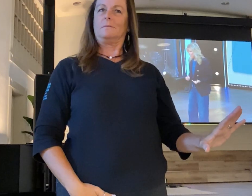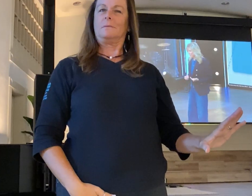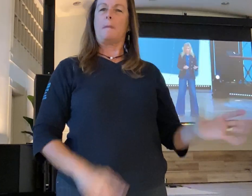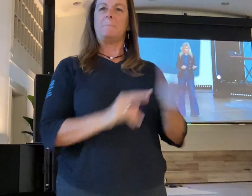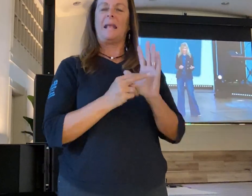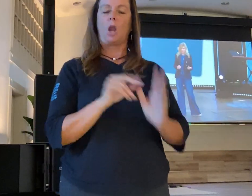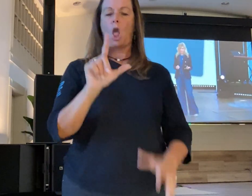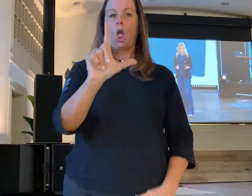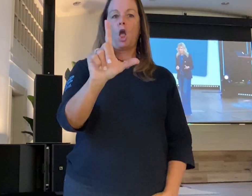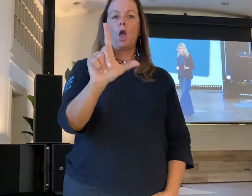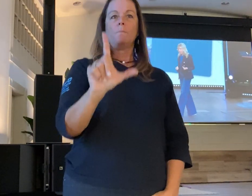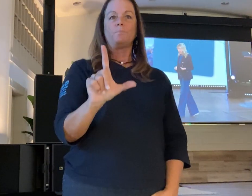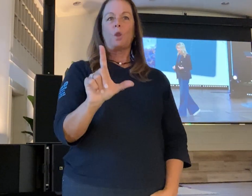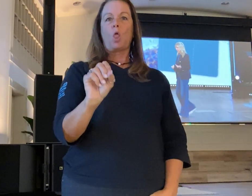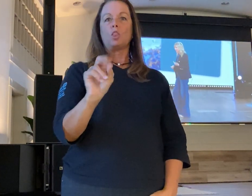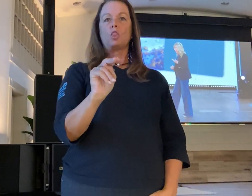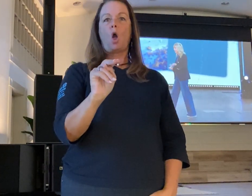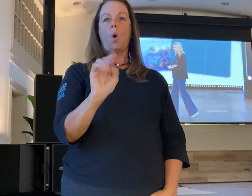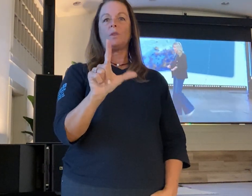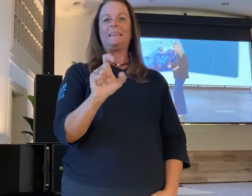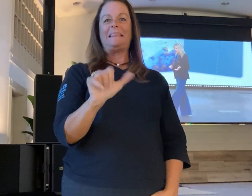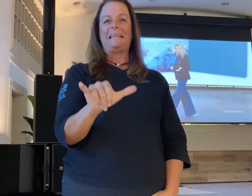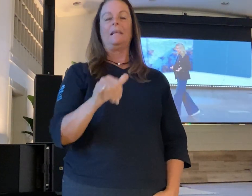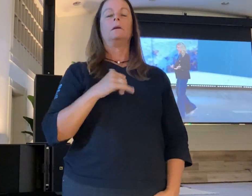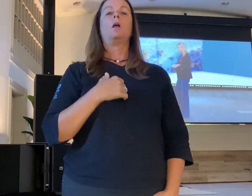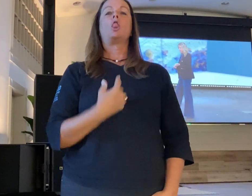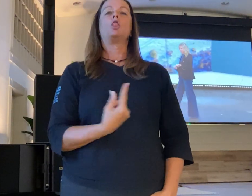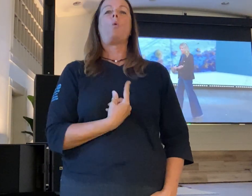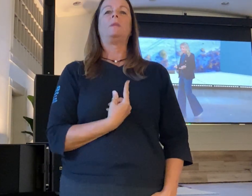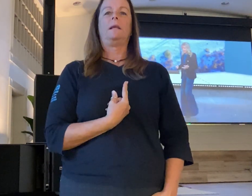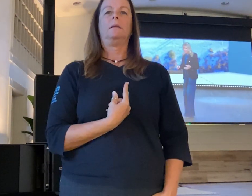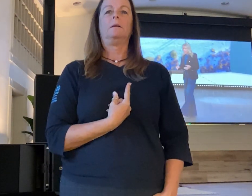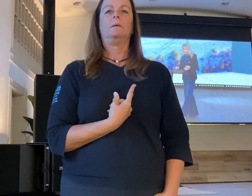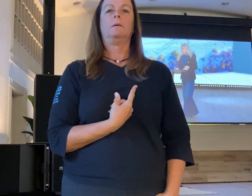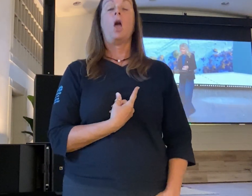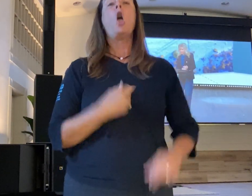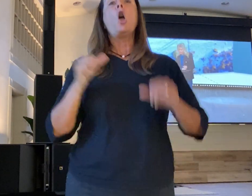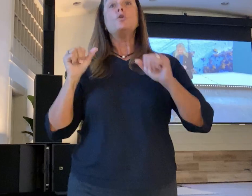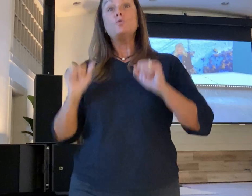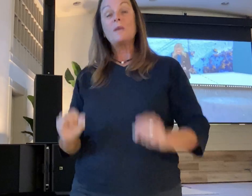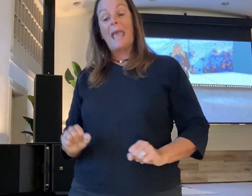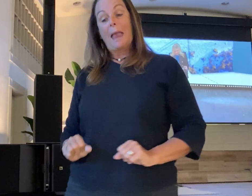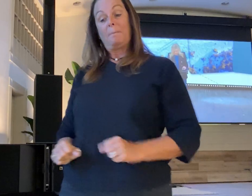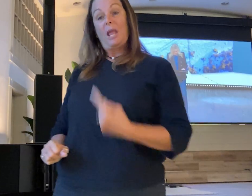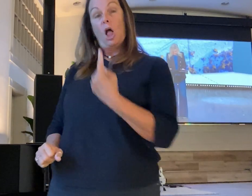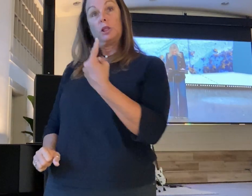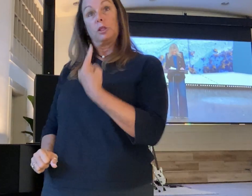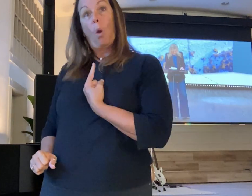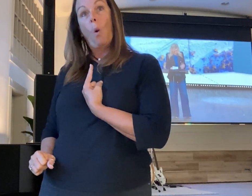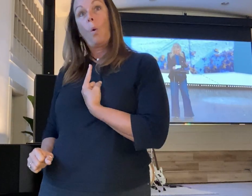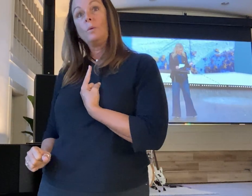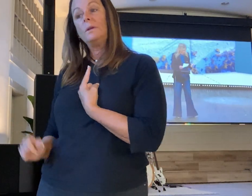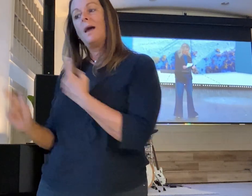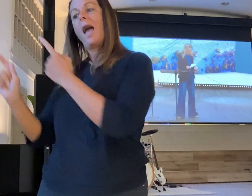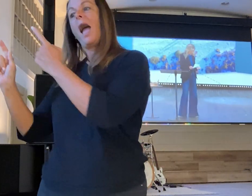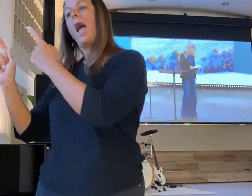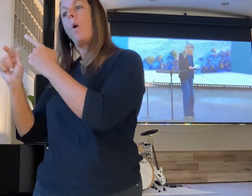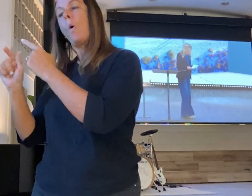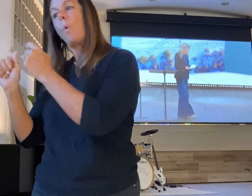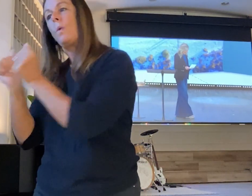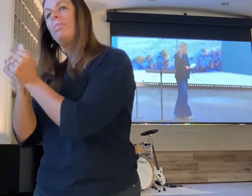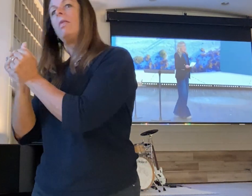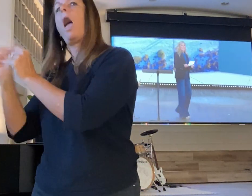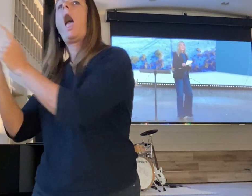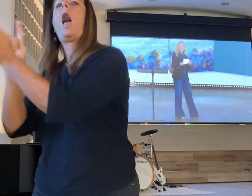research on some of the symptoms of loneliness. And here's what I found. That some of the symptoms of loneliness seem to